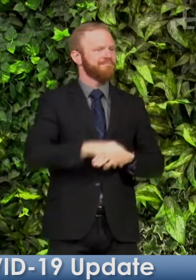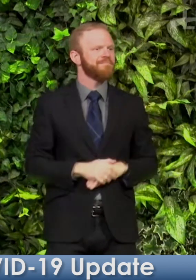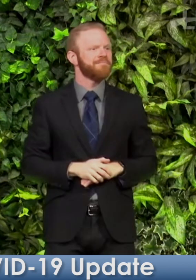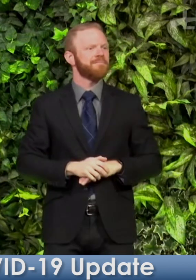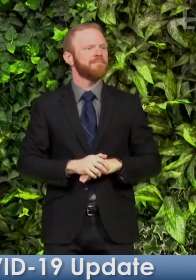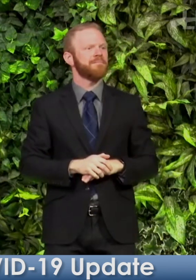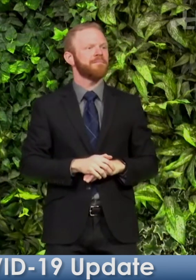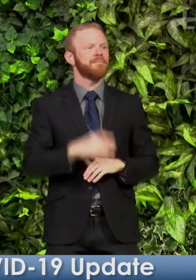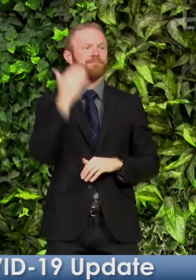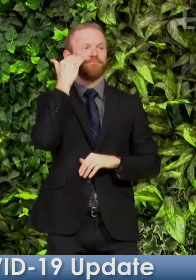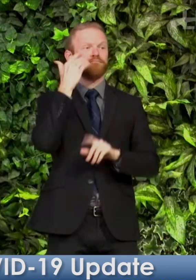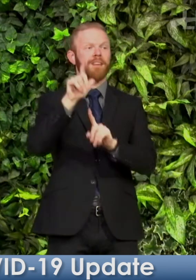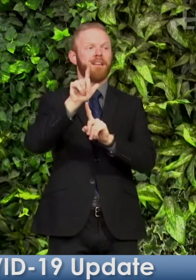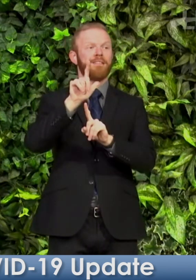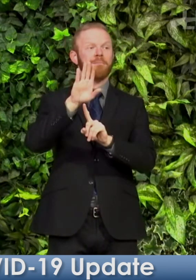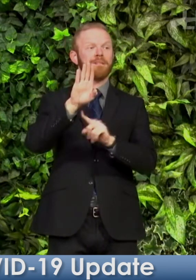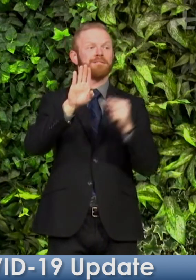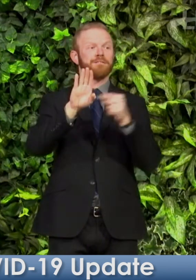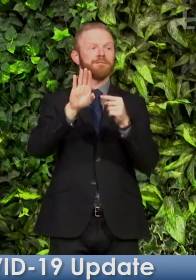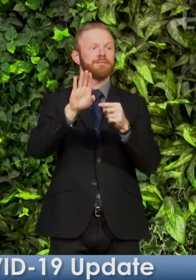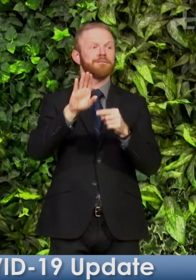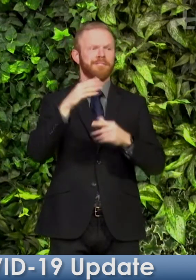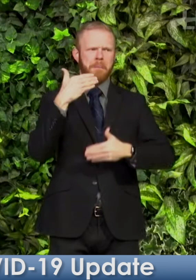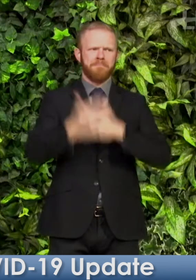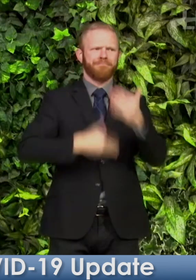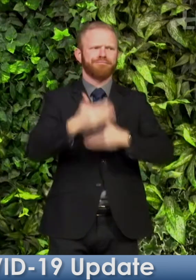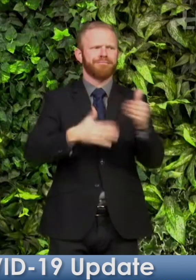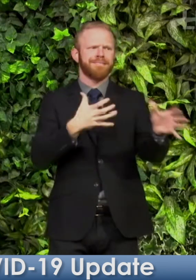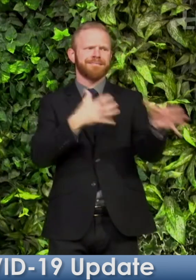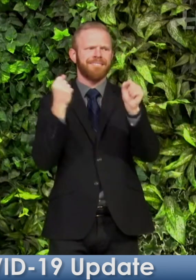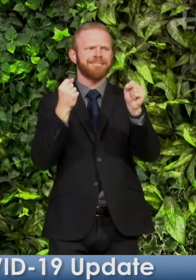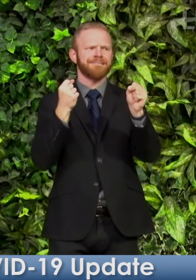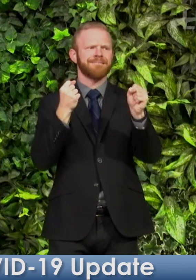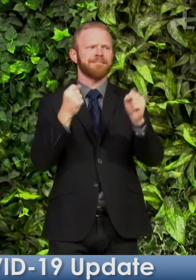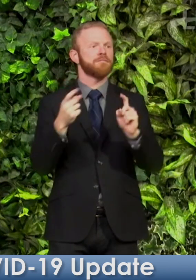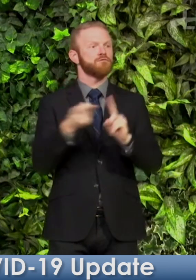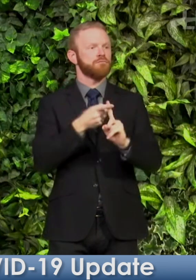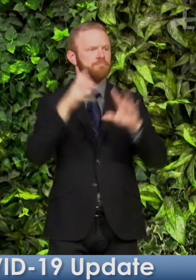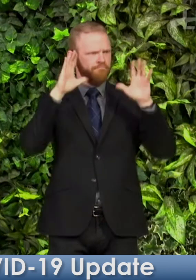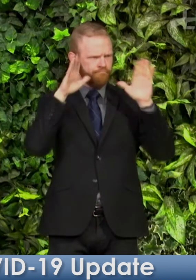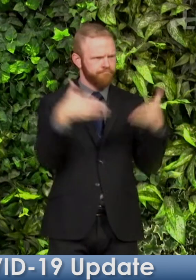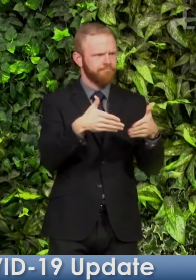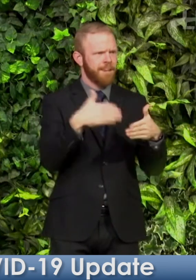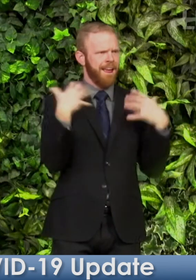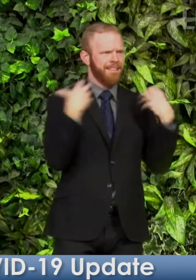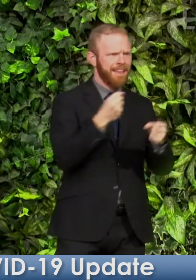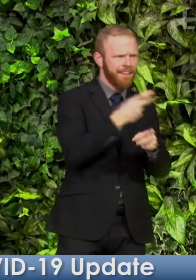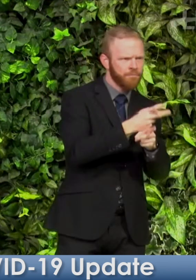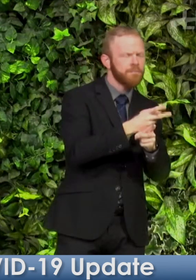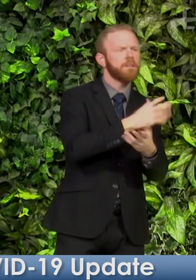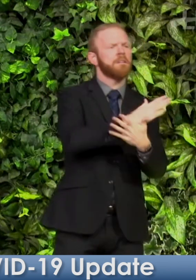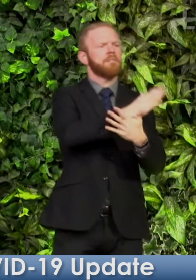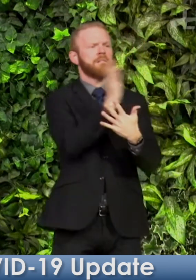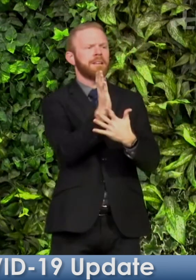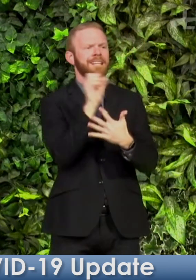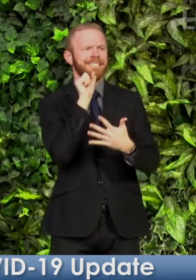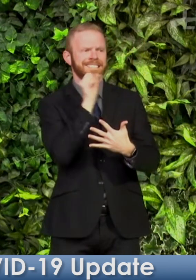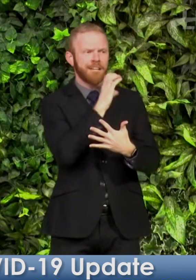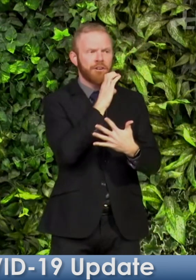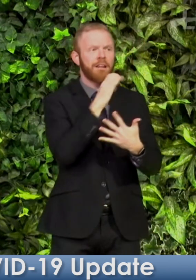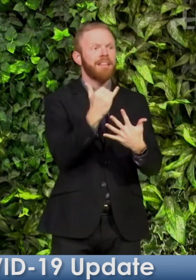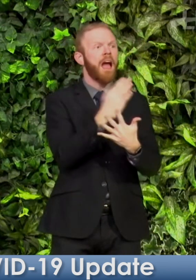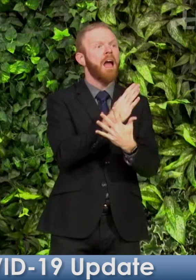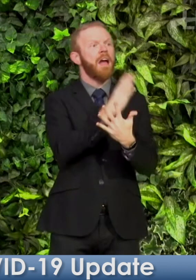vaccinate your healthcare workers quickly. Then you moved on to vaccinate seniors quickly. And now you're in the process of